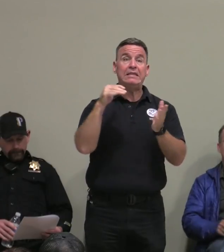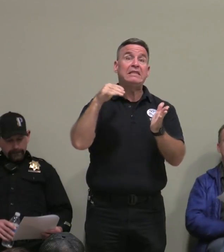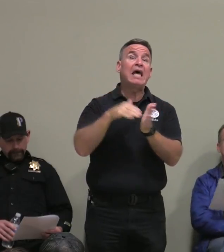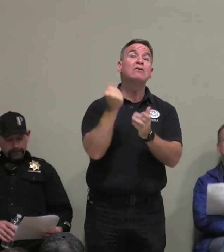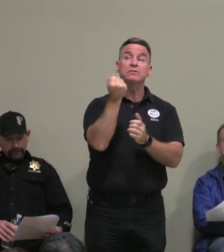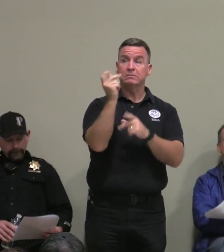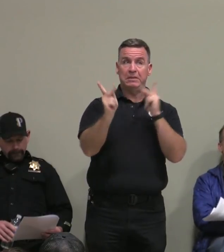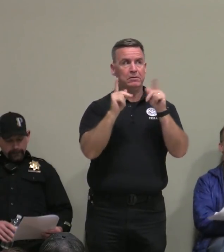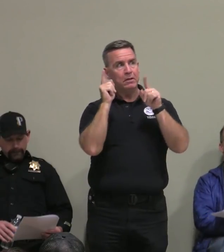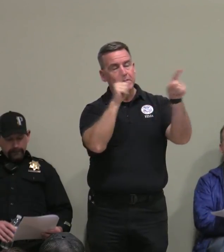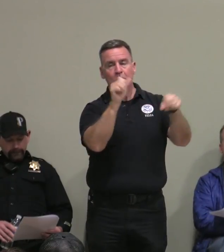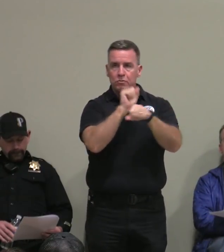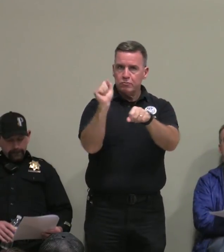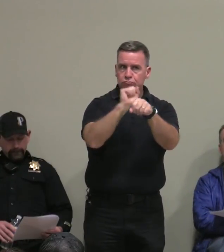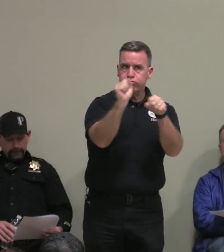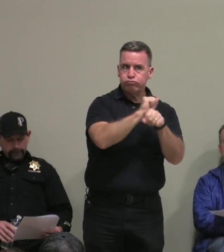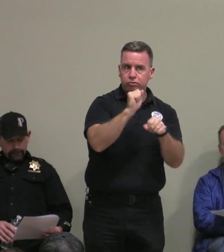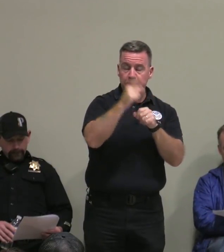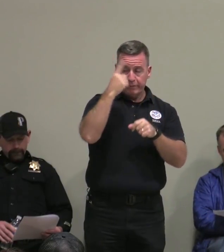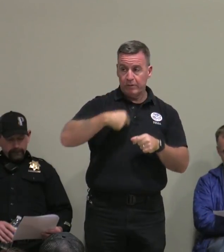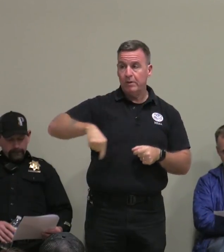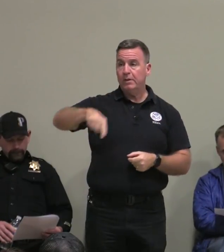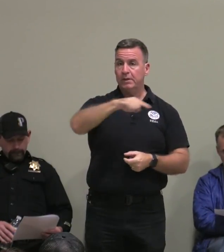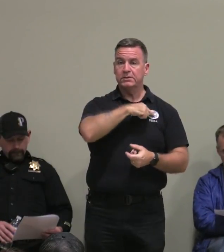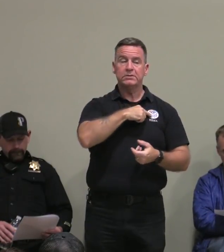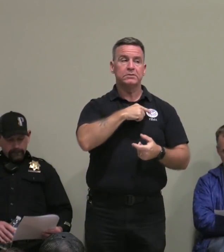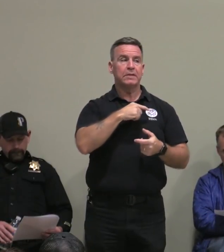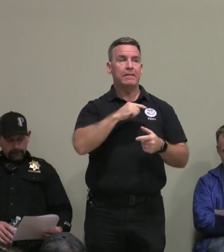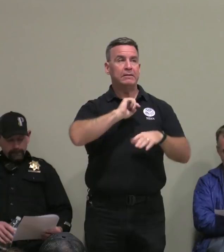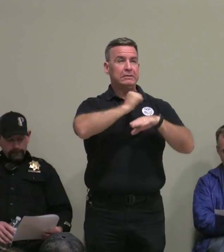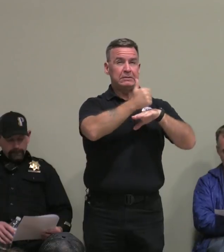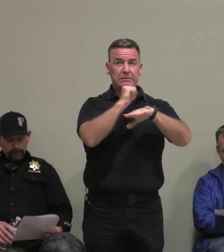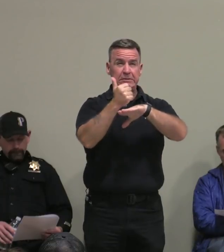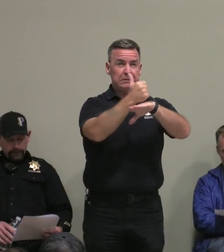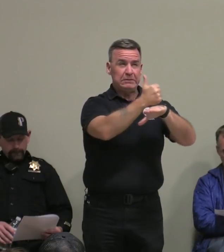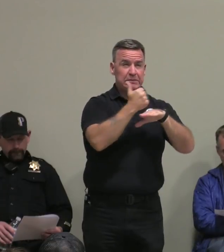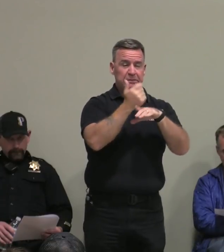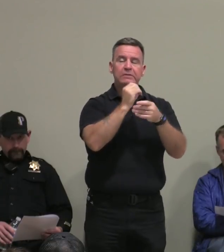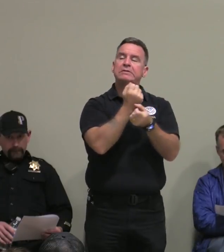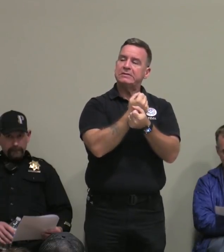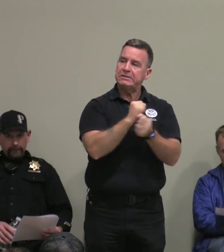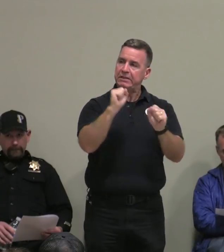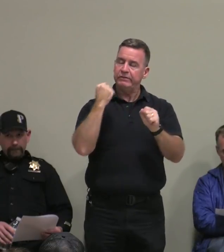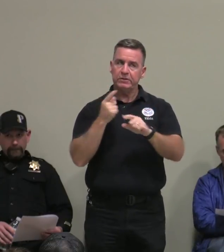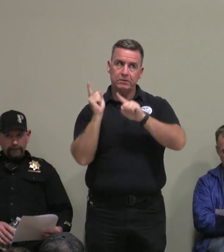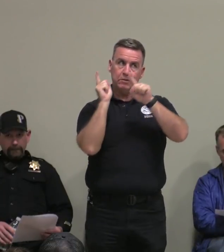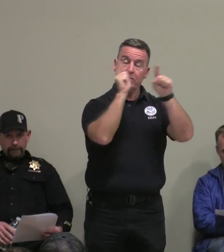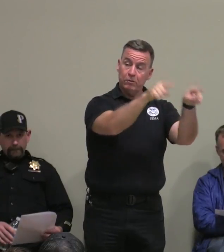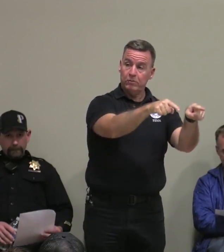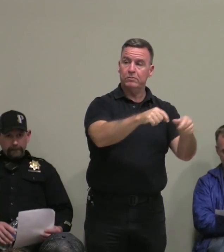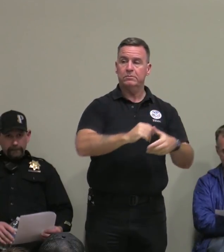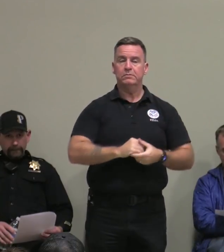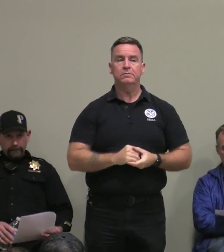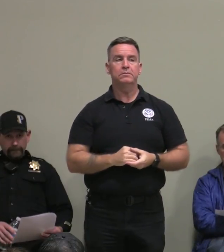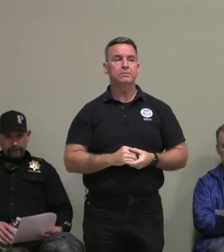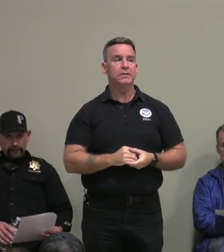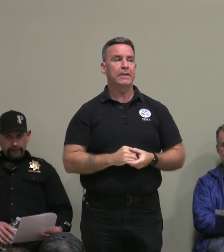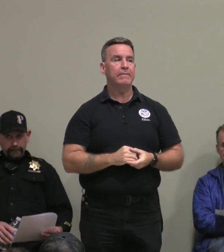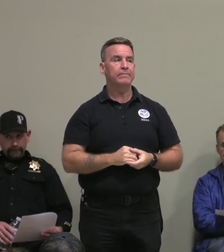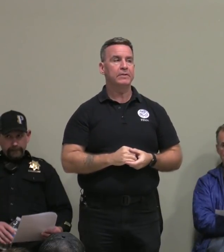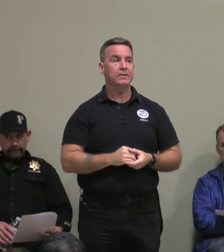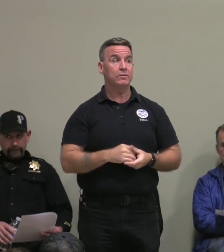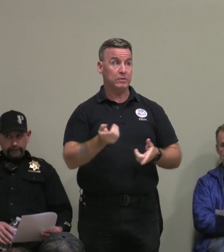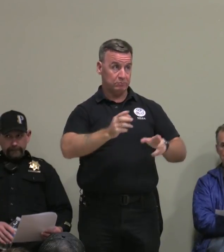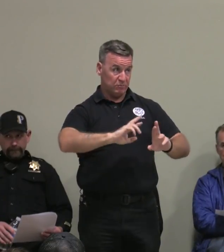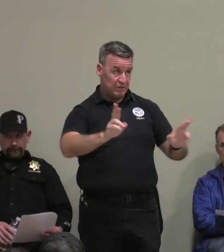of people up there working on our behalf, getting it to a point where it's safe for all of us to go back there. And as